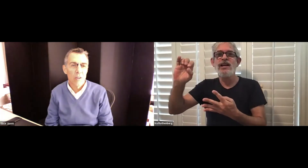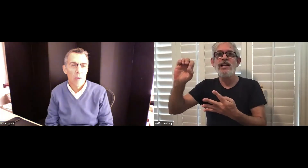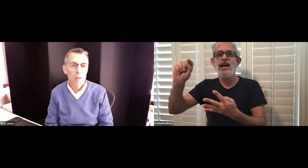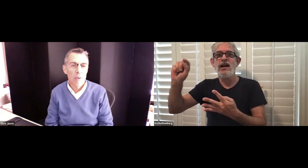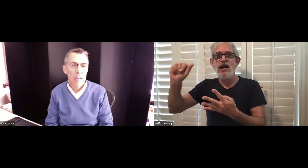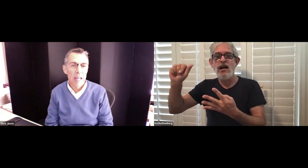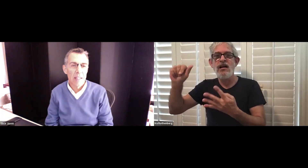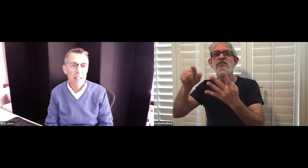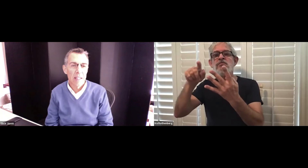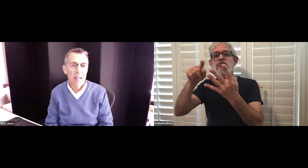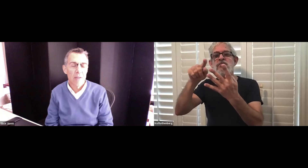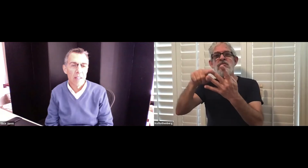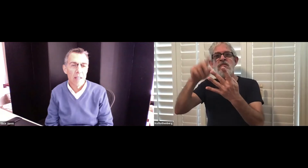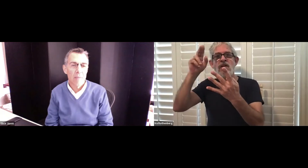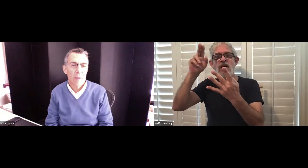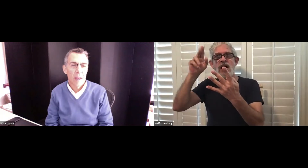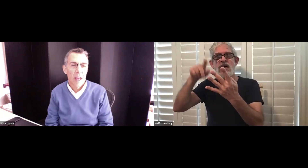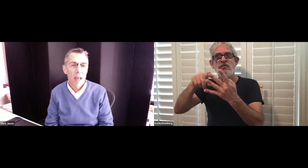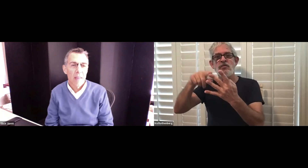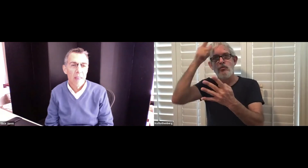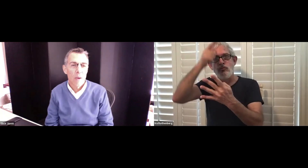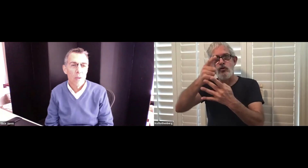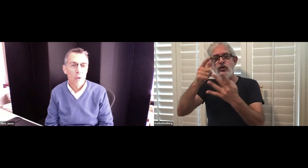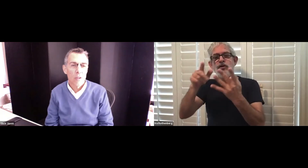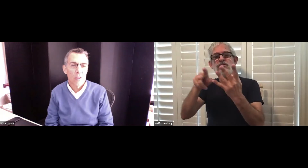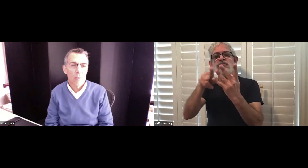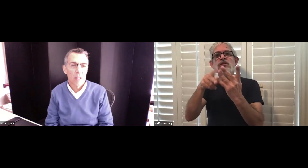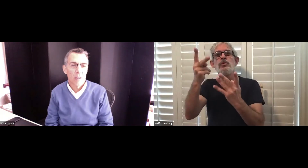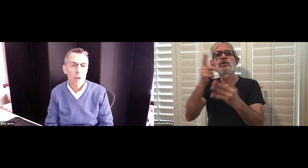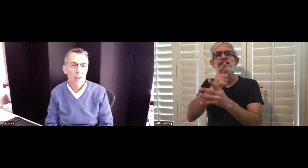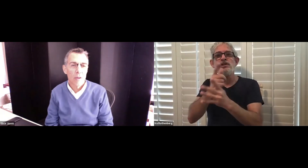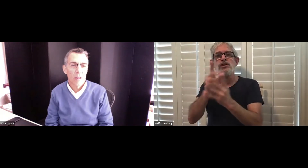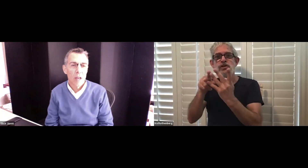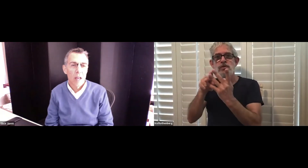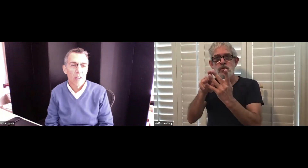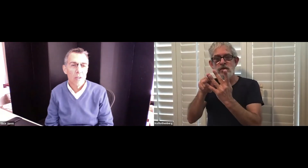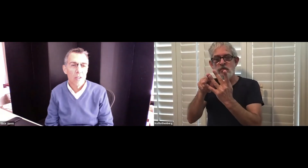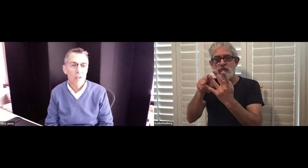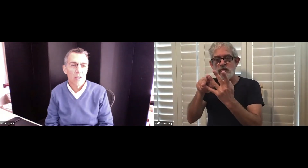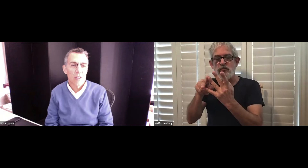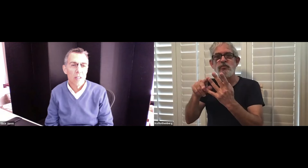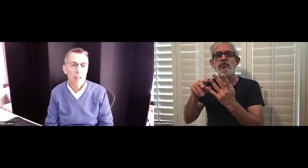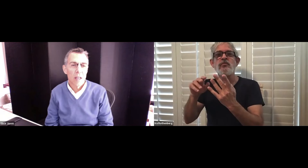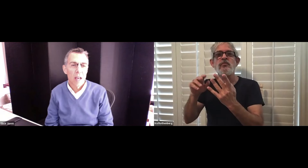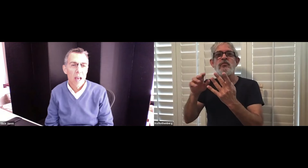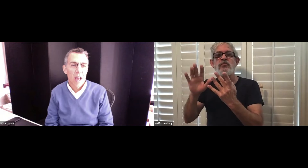was Henrietta. Then there was, of course, her siblings, a brother, 2 sisters,